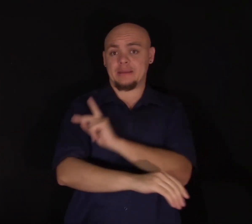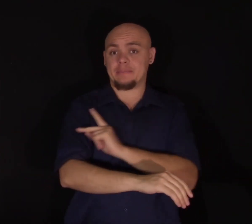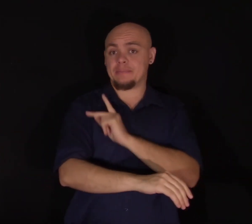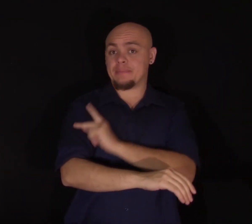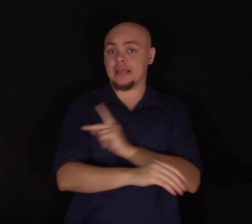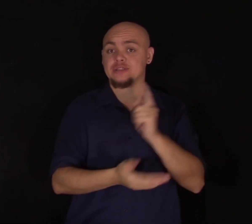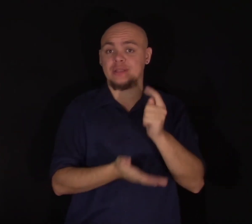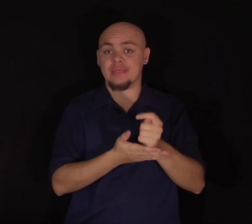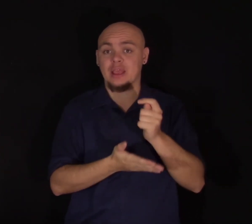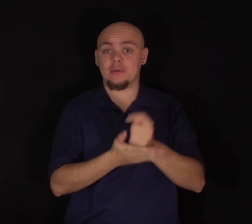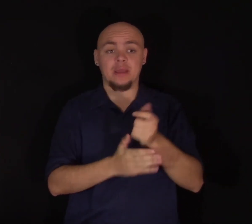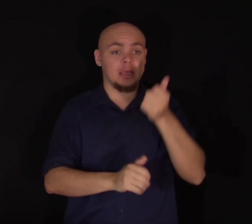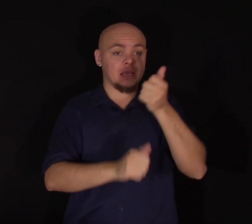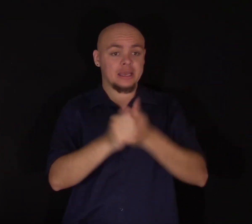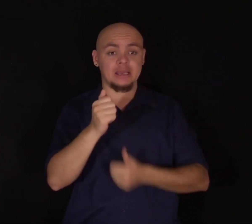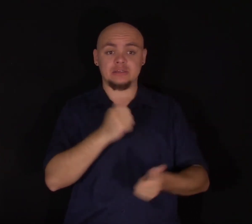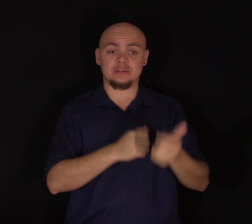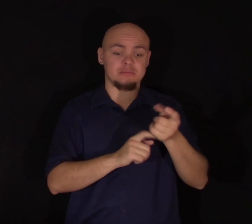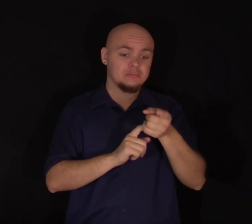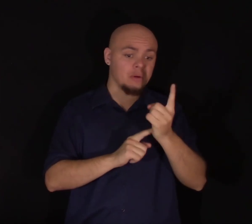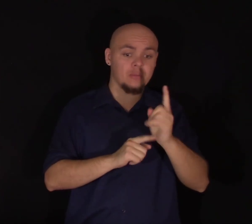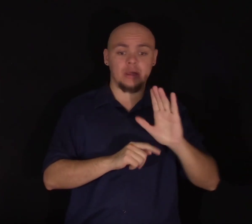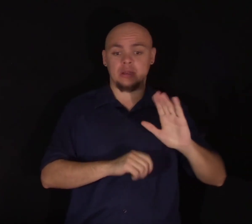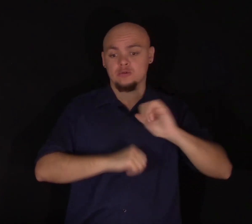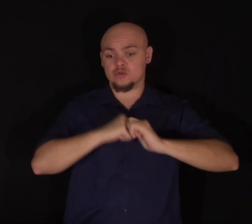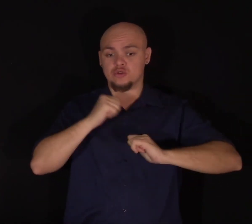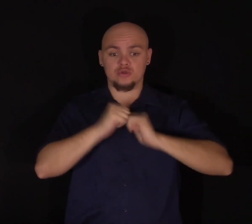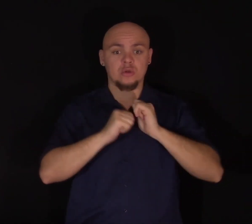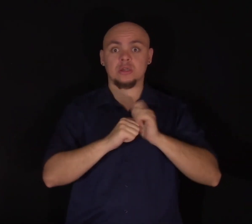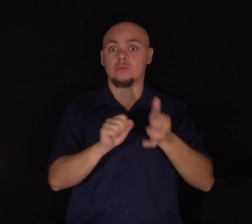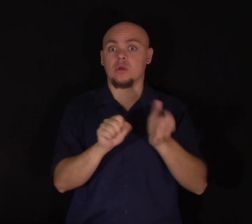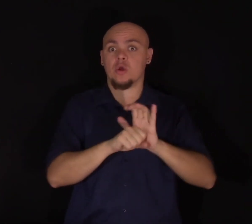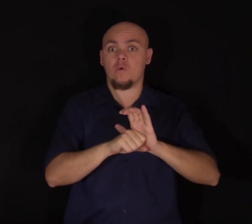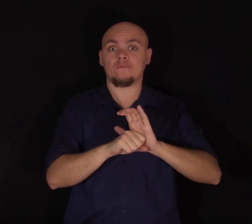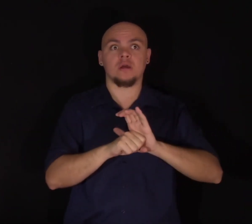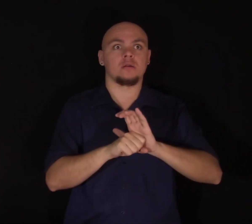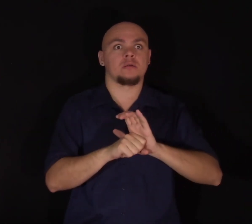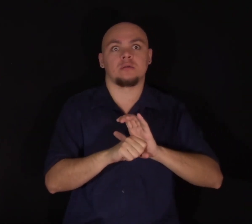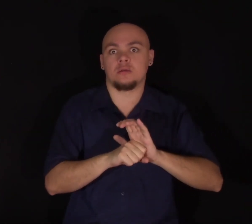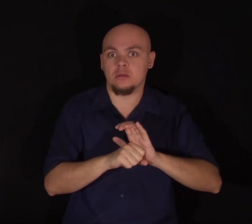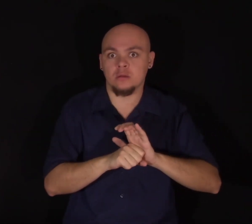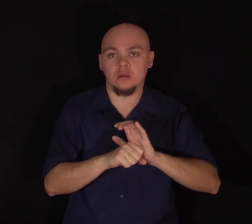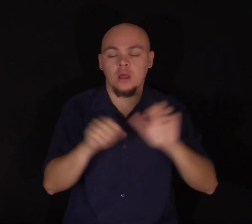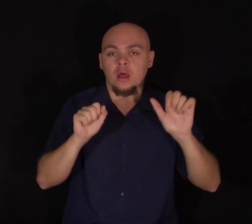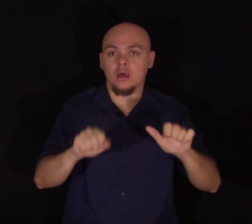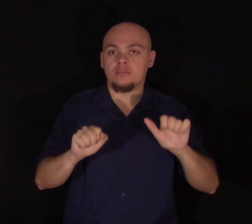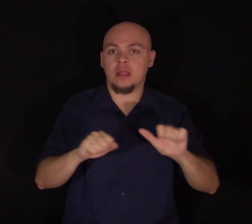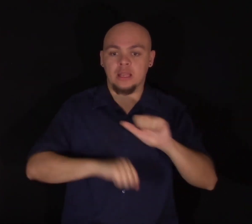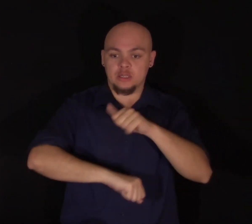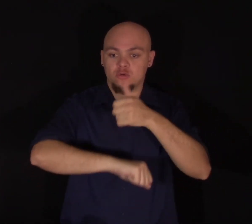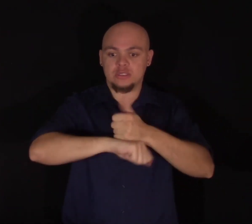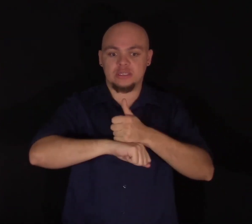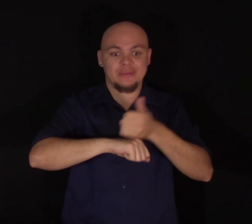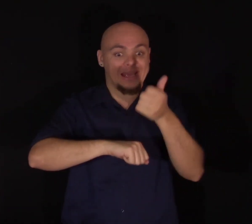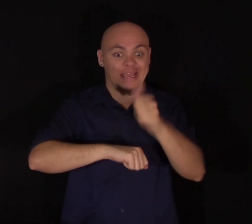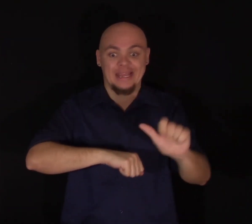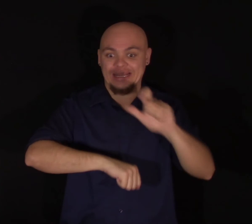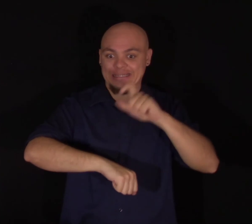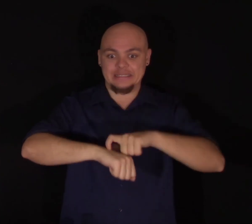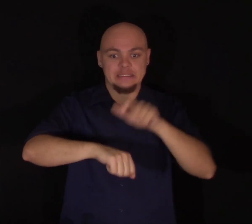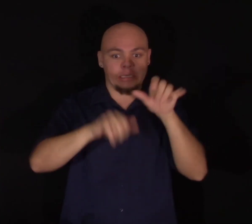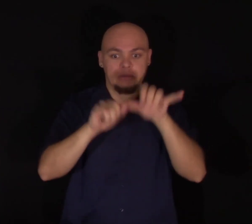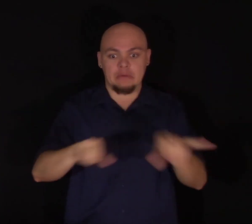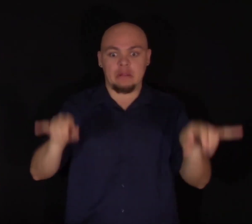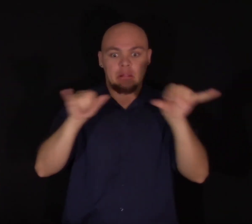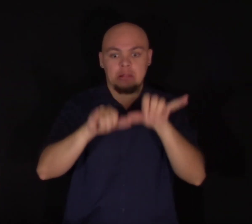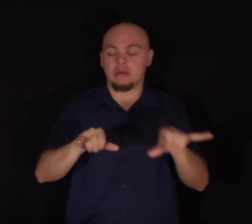where every second of her day was structured, to the world of COVID, where there was very little ability to establish any kind of routine. And